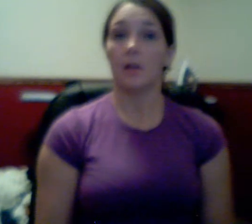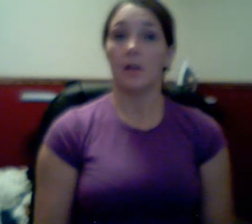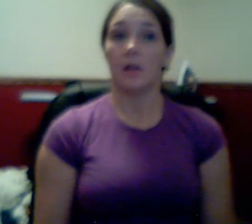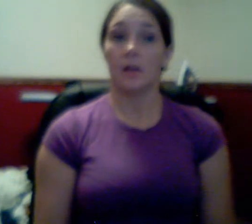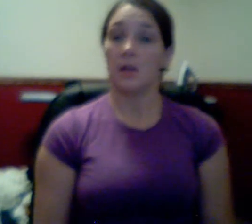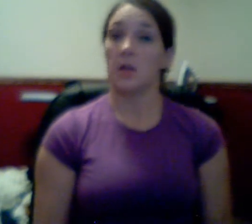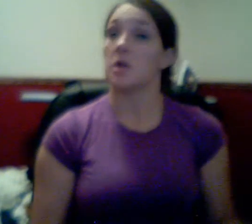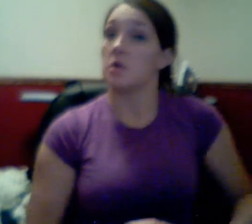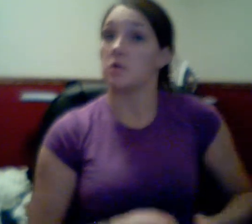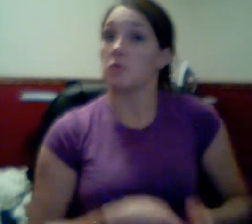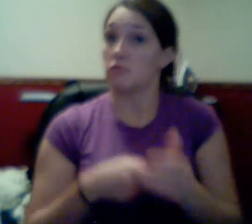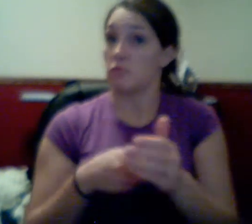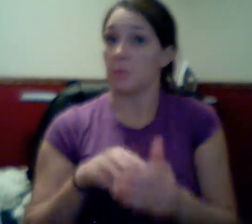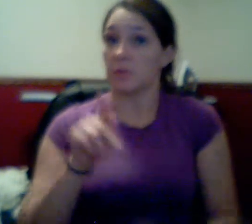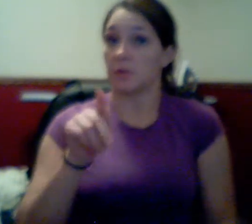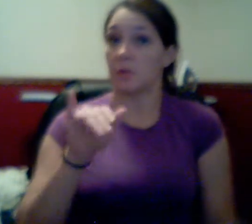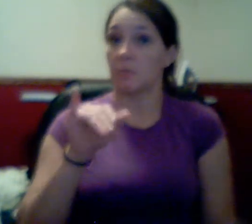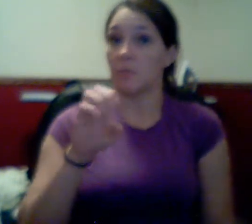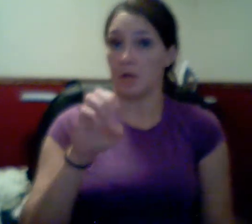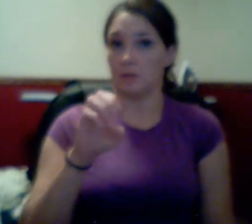pi on the number line? Well,